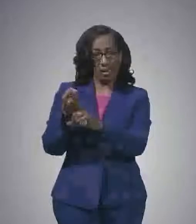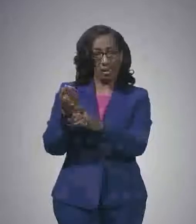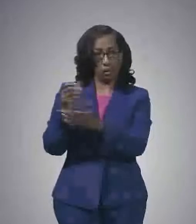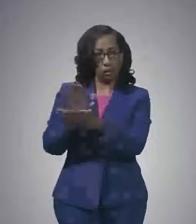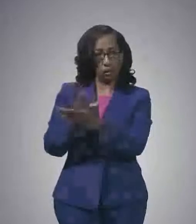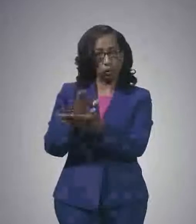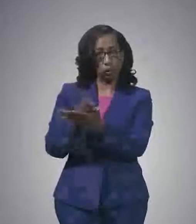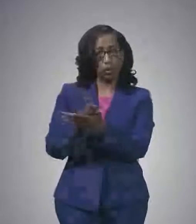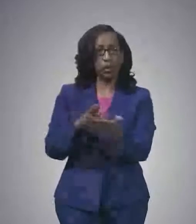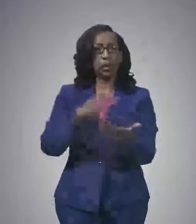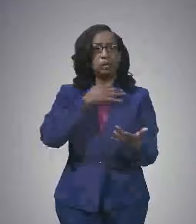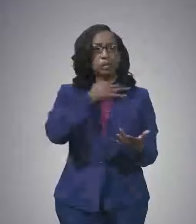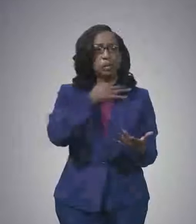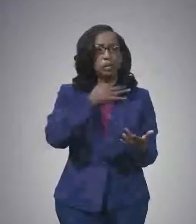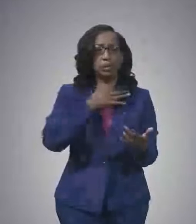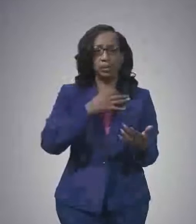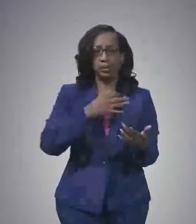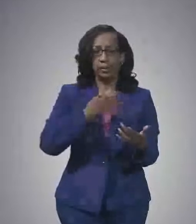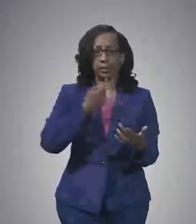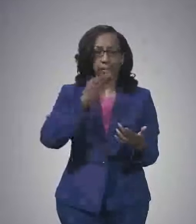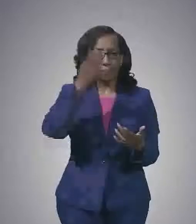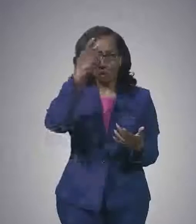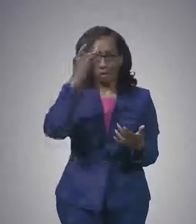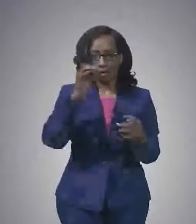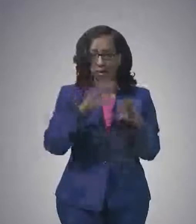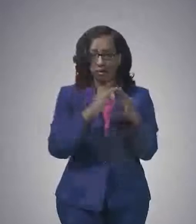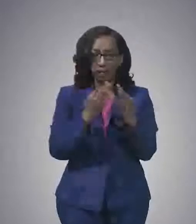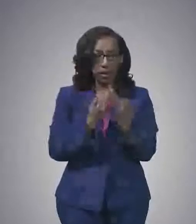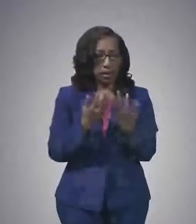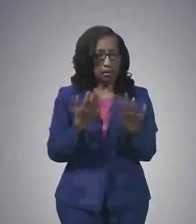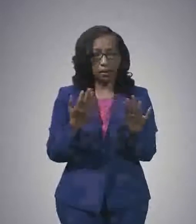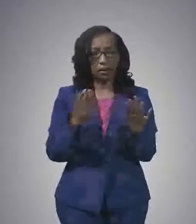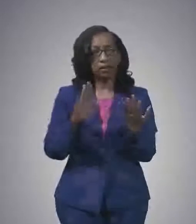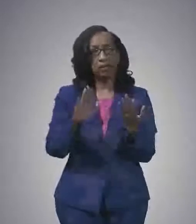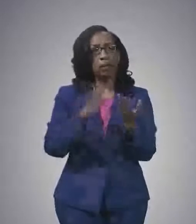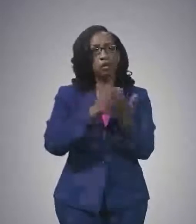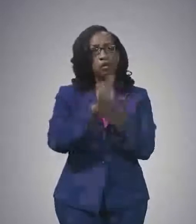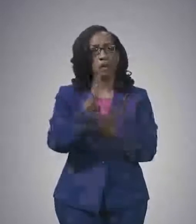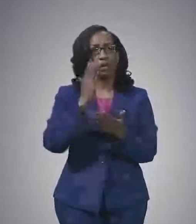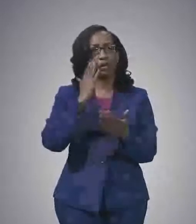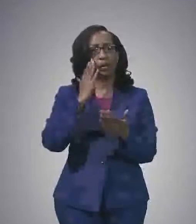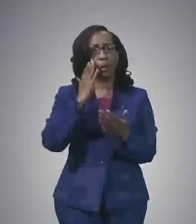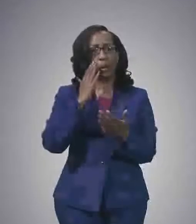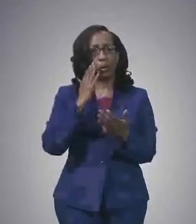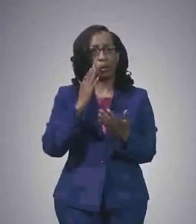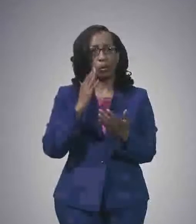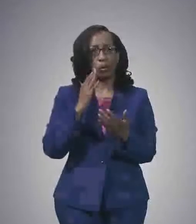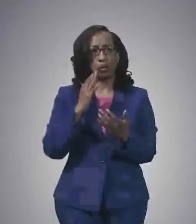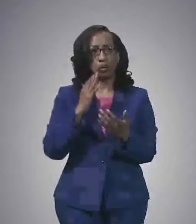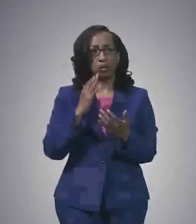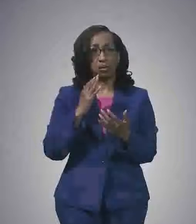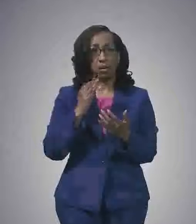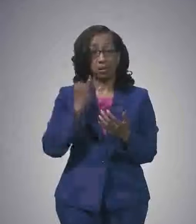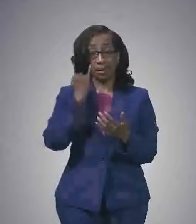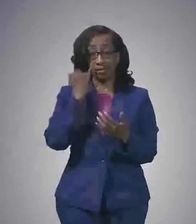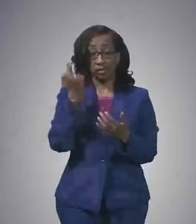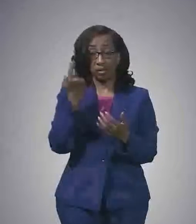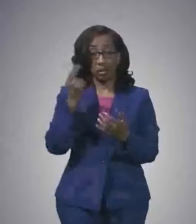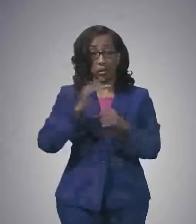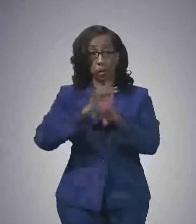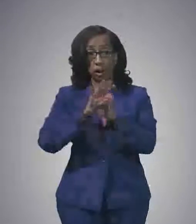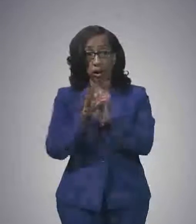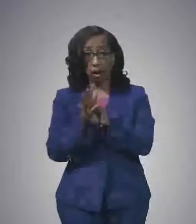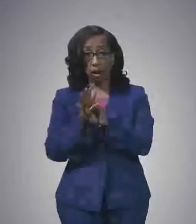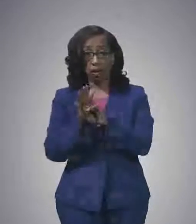a parent or family or even the community's right to know is about the status of cases or outbreaks in